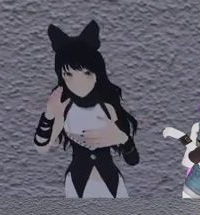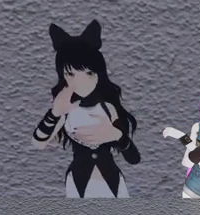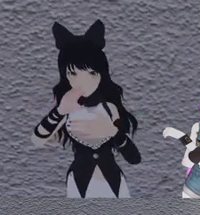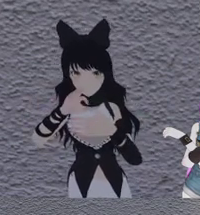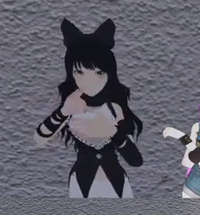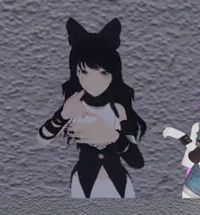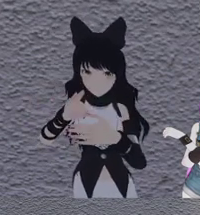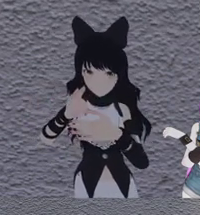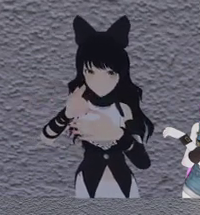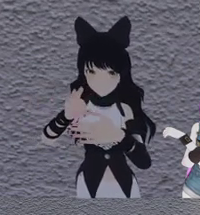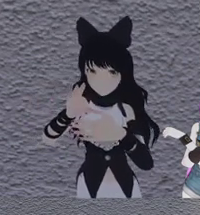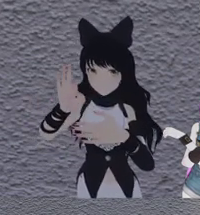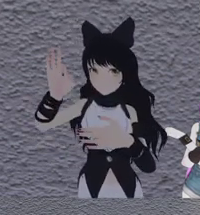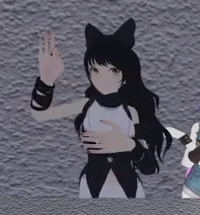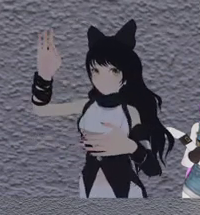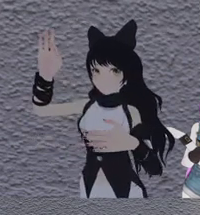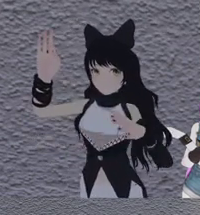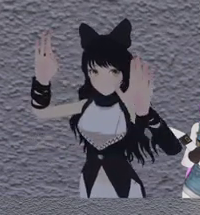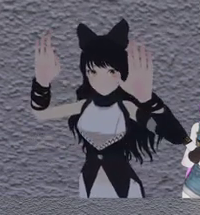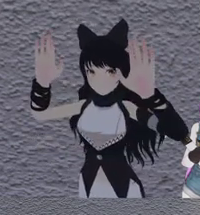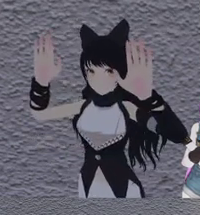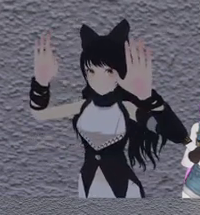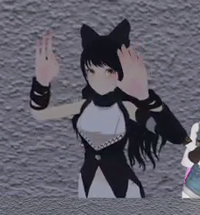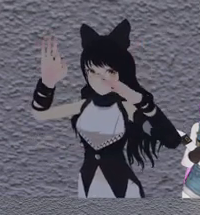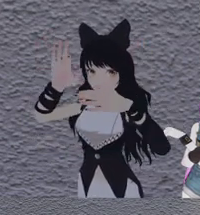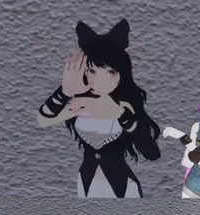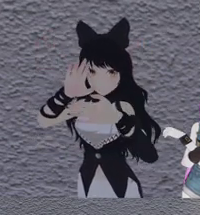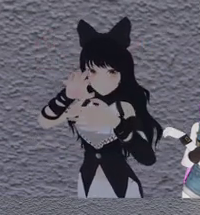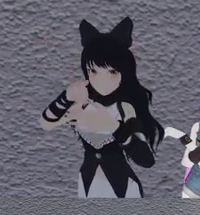Now, what's this sign? Meat.